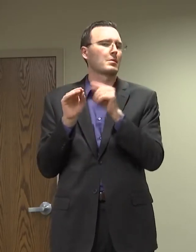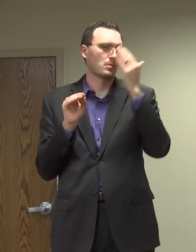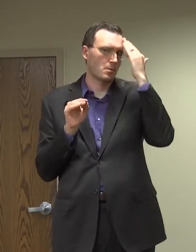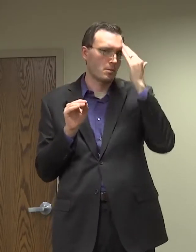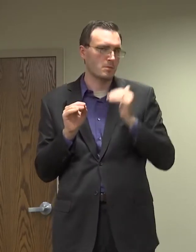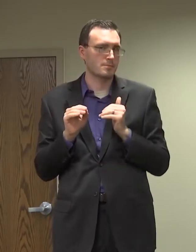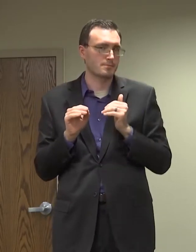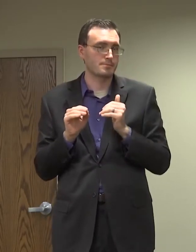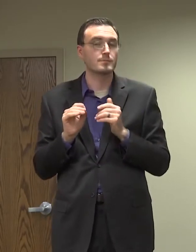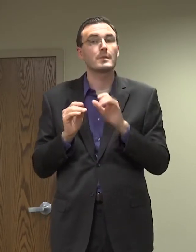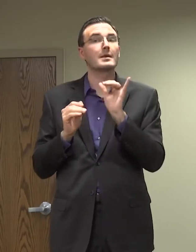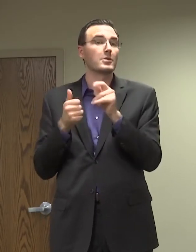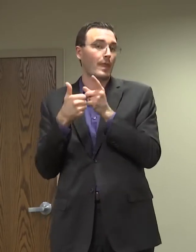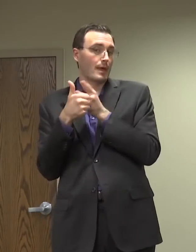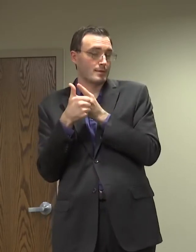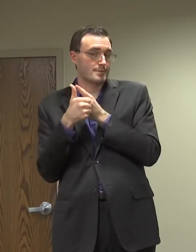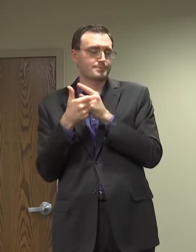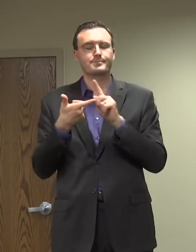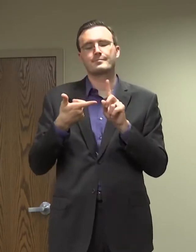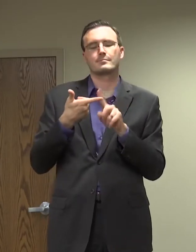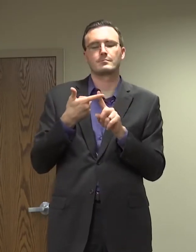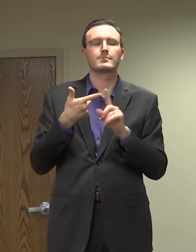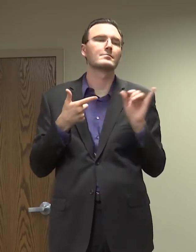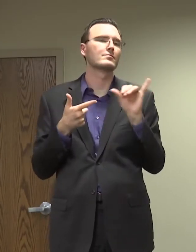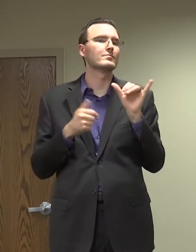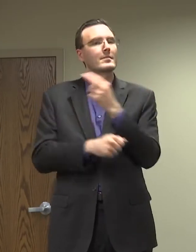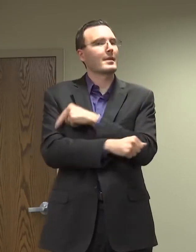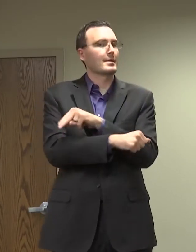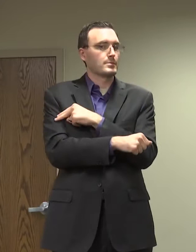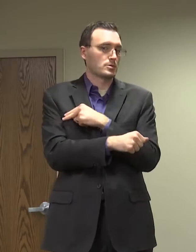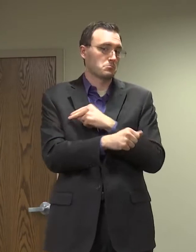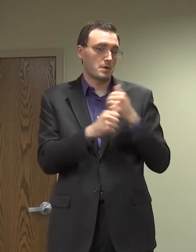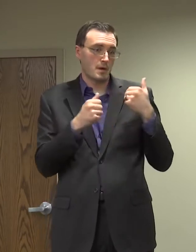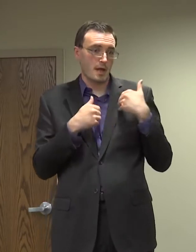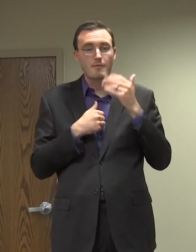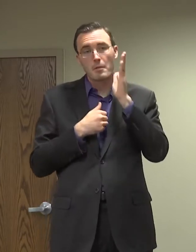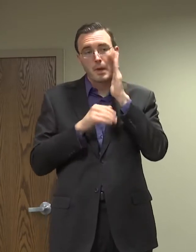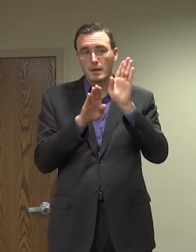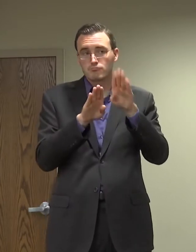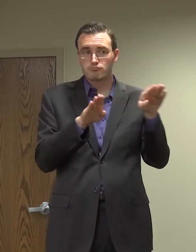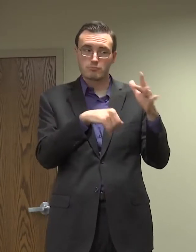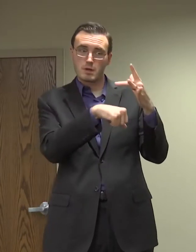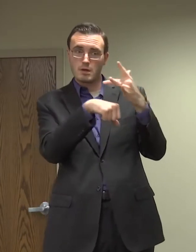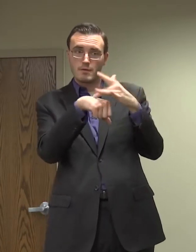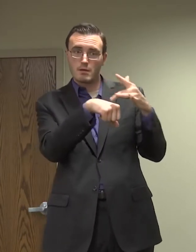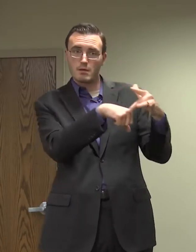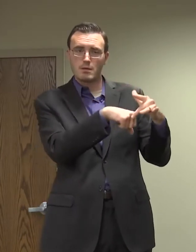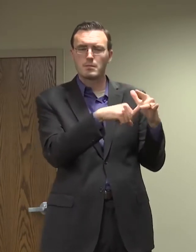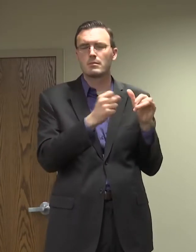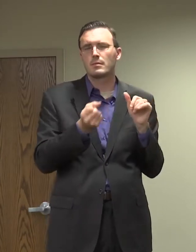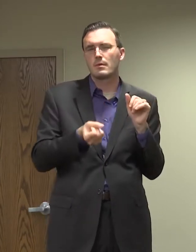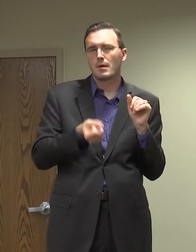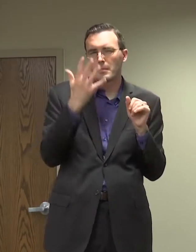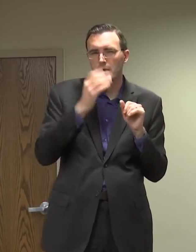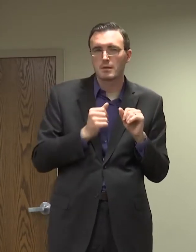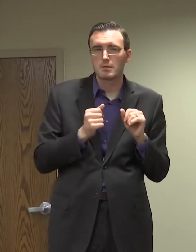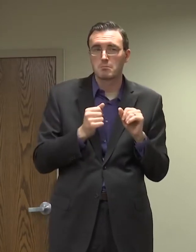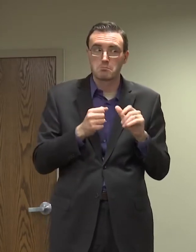hospital capacity threatening surge capabilities. So I think those become those two that kind of go